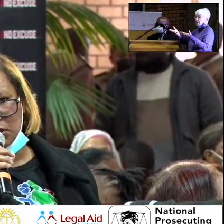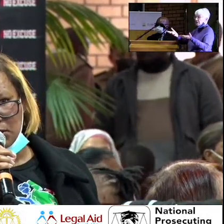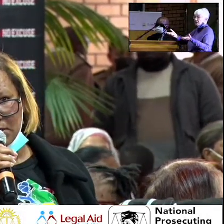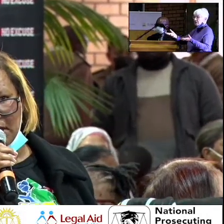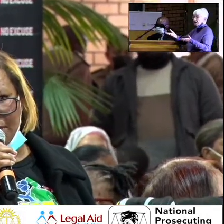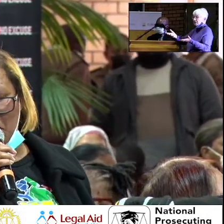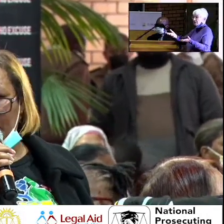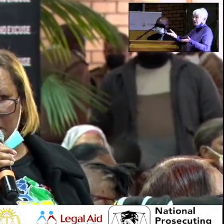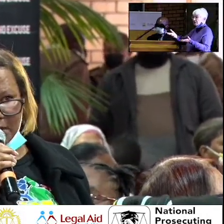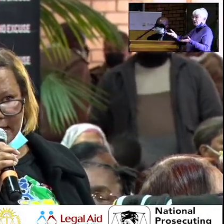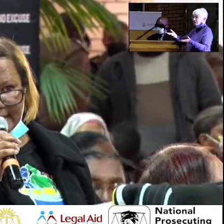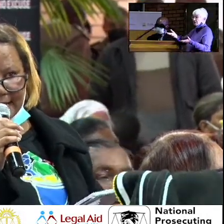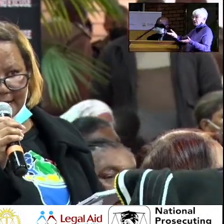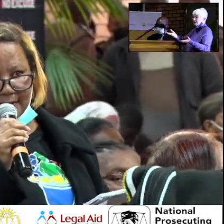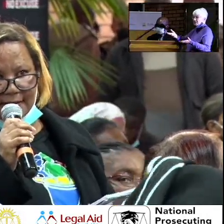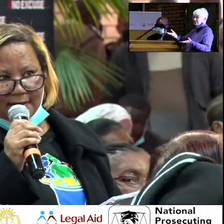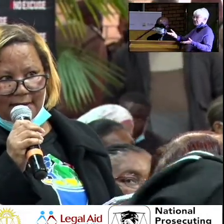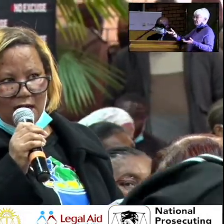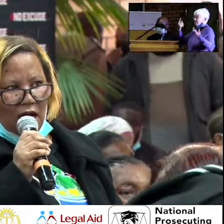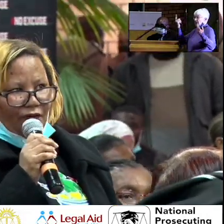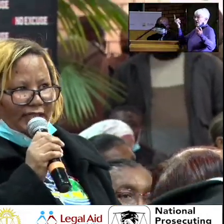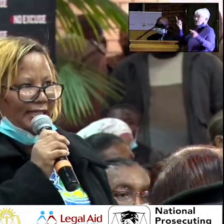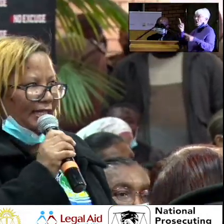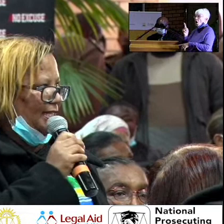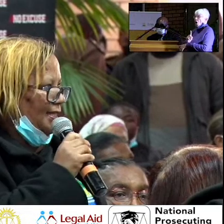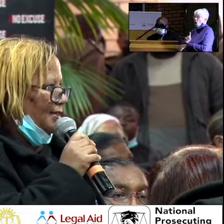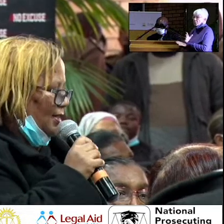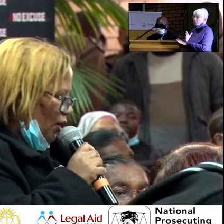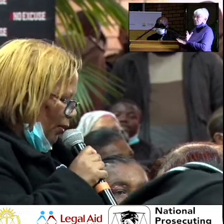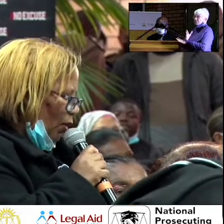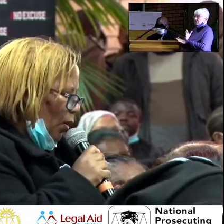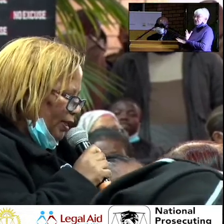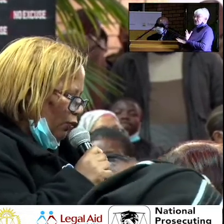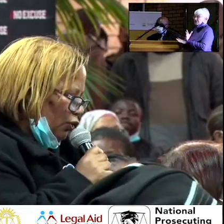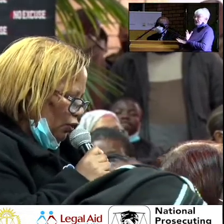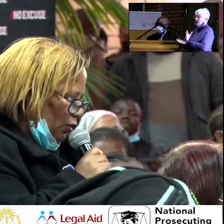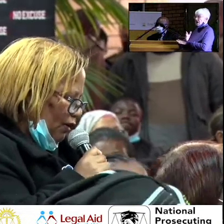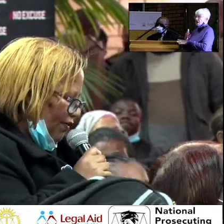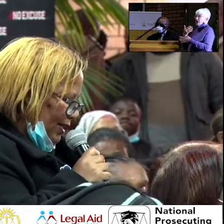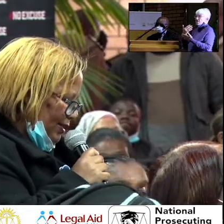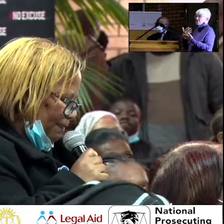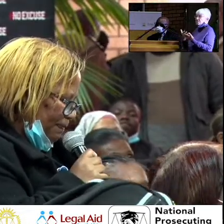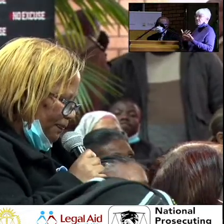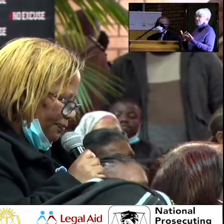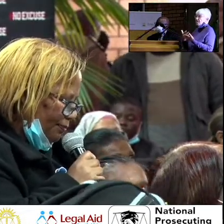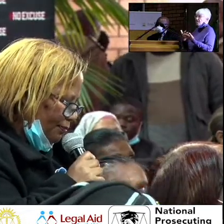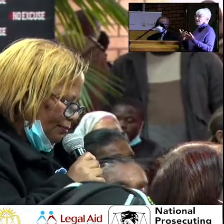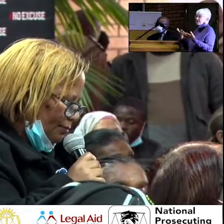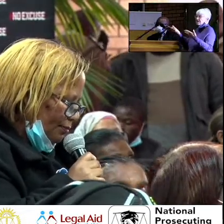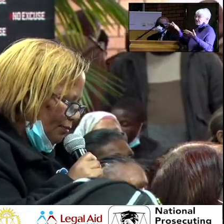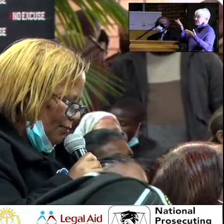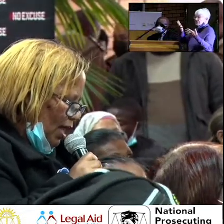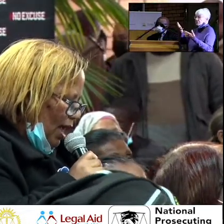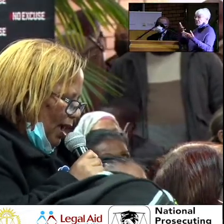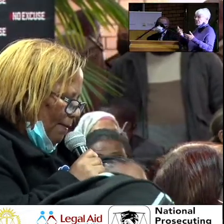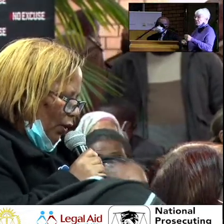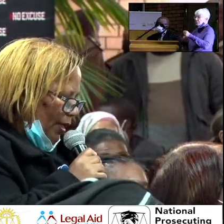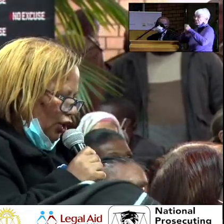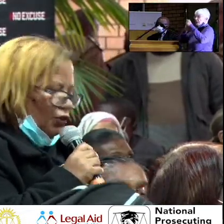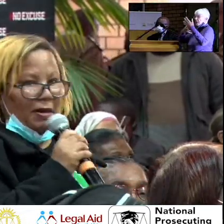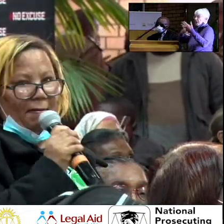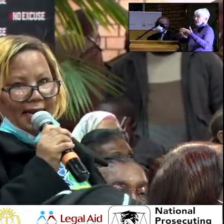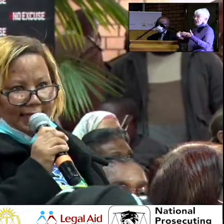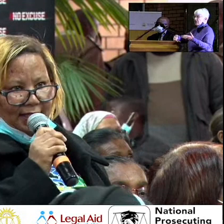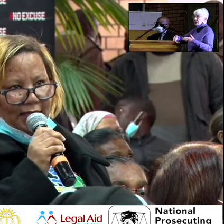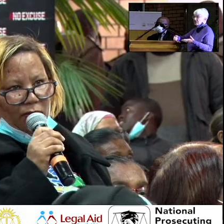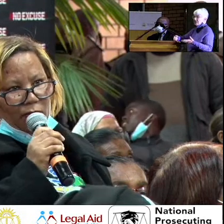fall short of opportunities, of facilities. We always fall short of that. My question